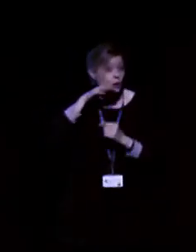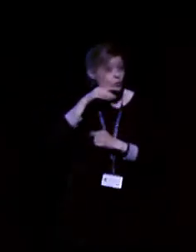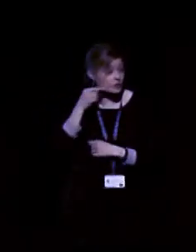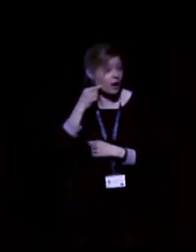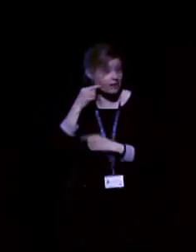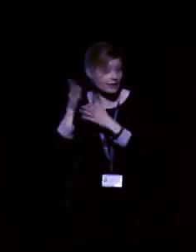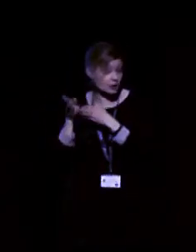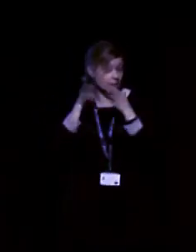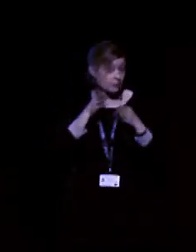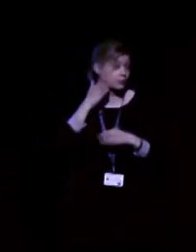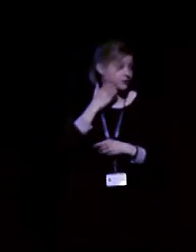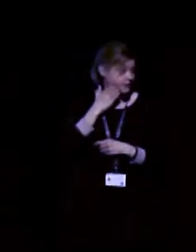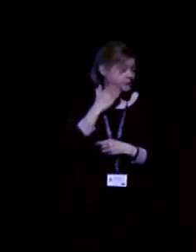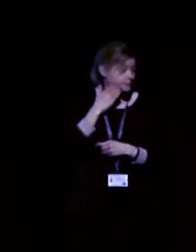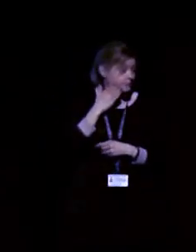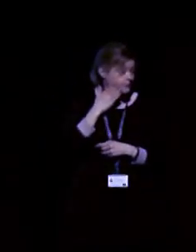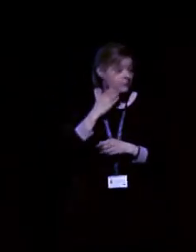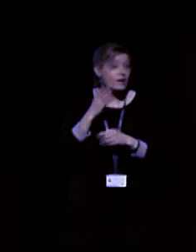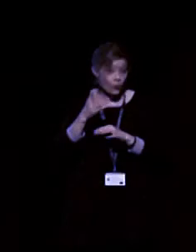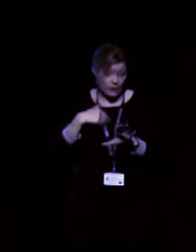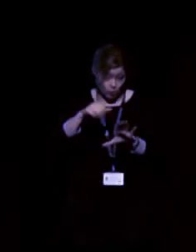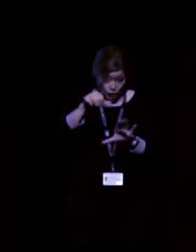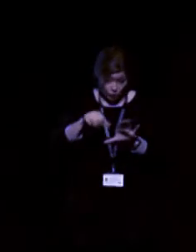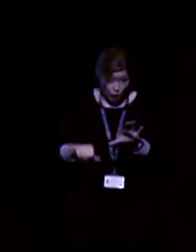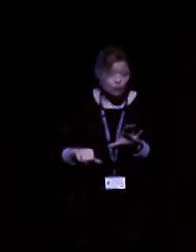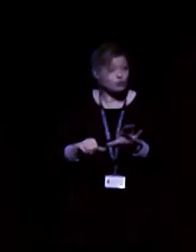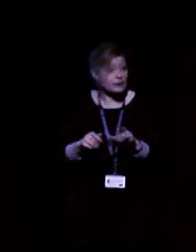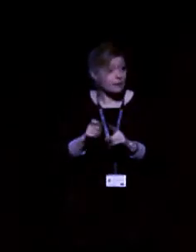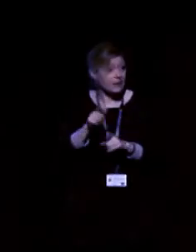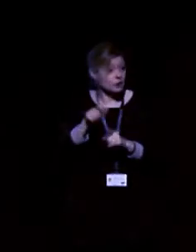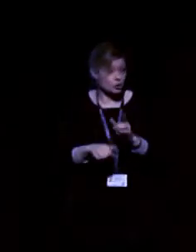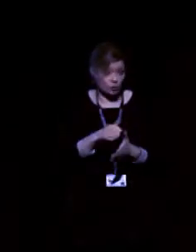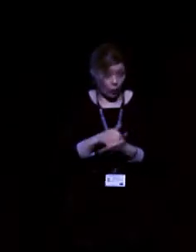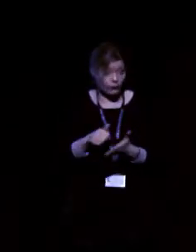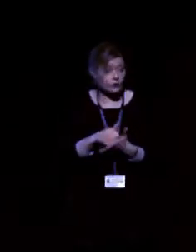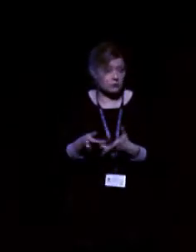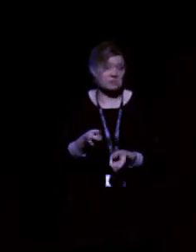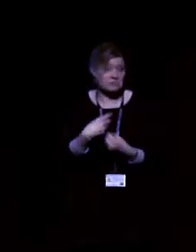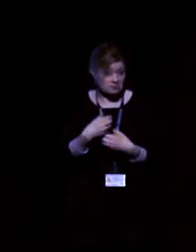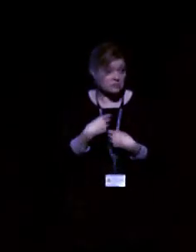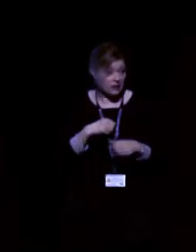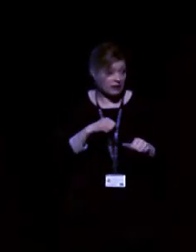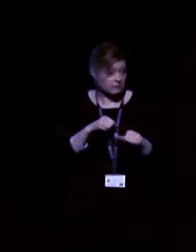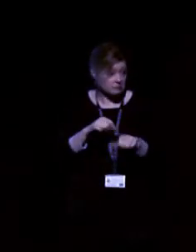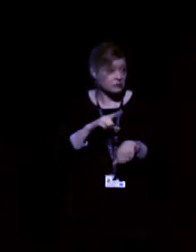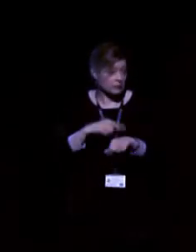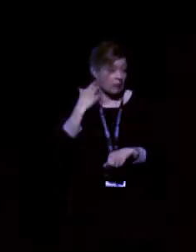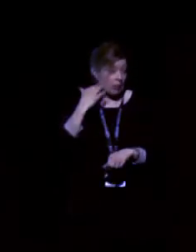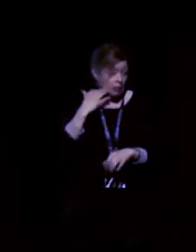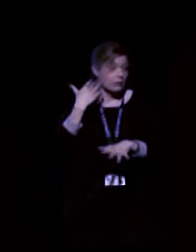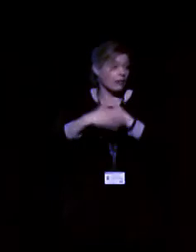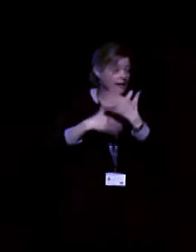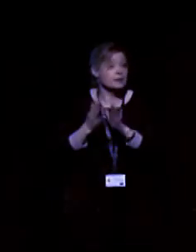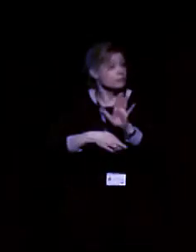tongue. And quite often patients after the surgery I perform have that over a brief period of time, and that generally tends to improve.